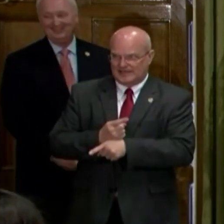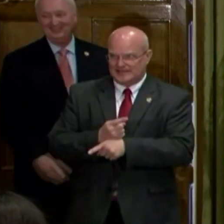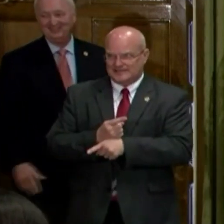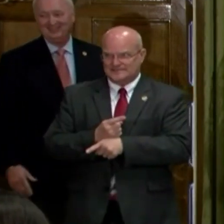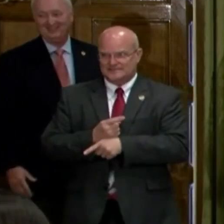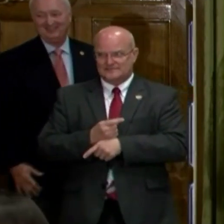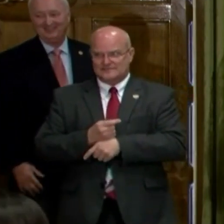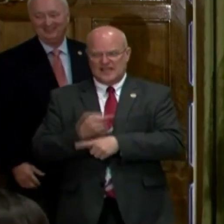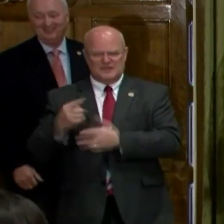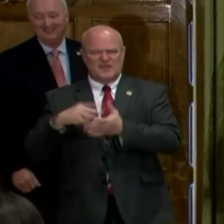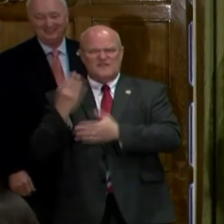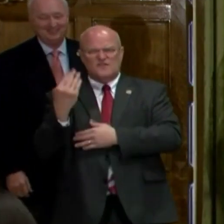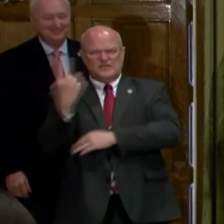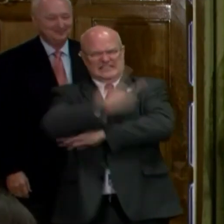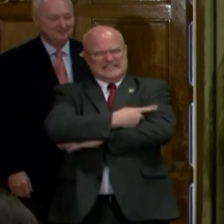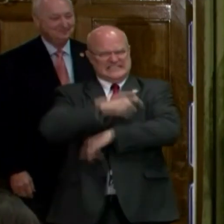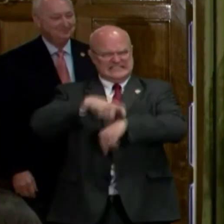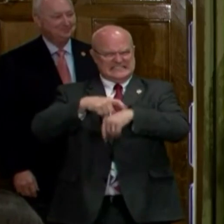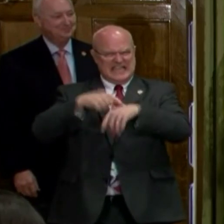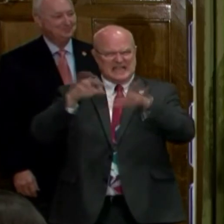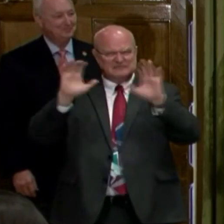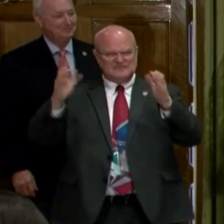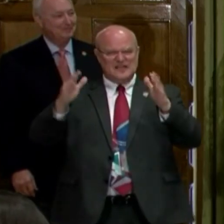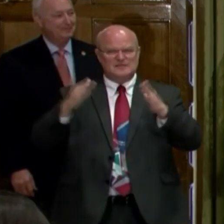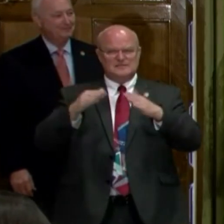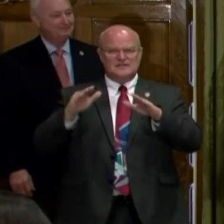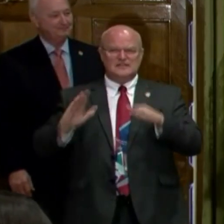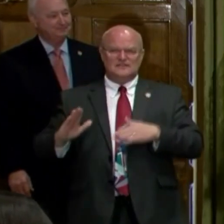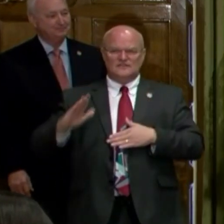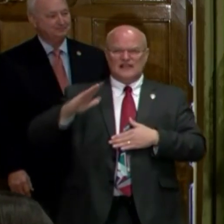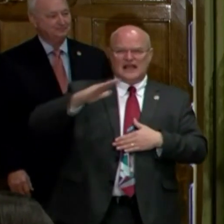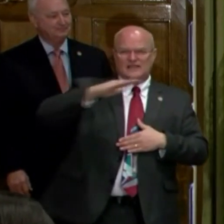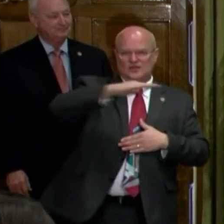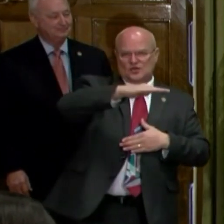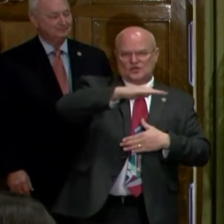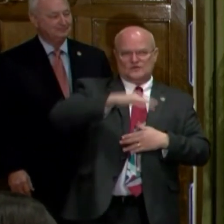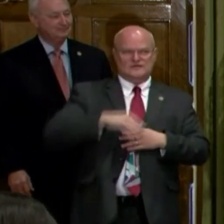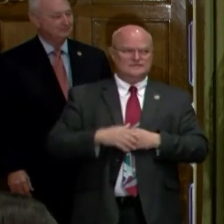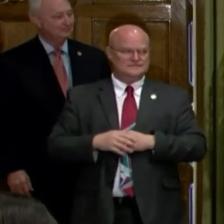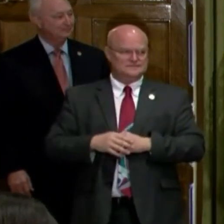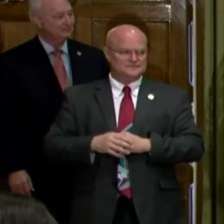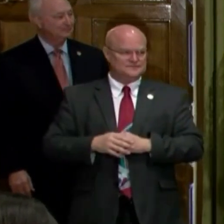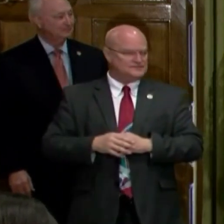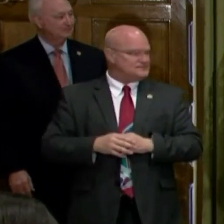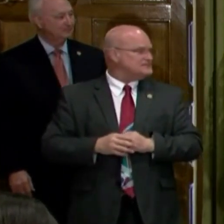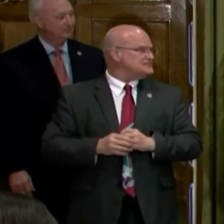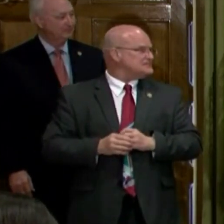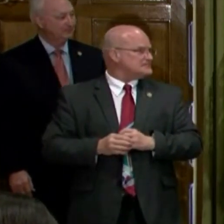14 days is like a time frame to flatten the curve, as you're saying. Did you want?